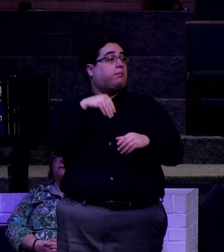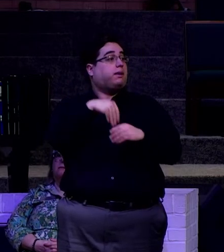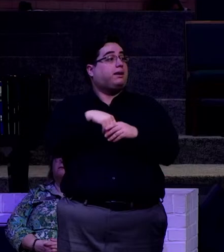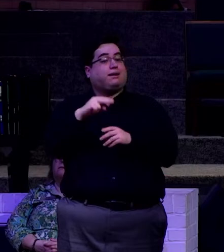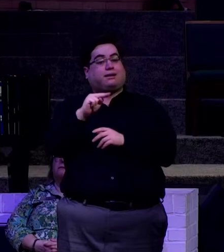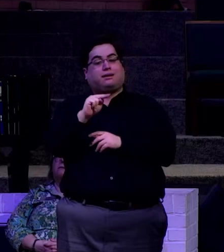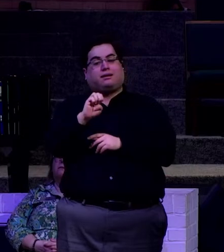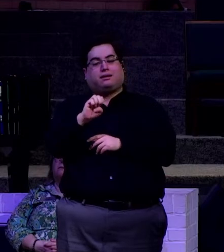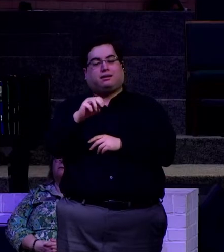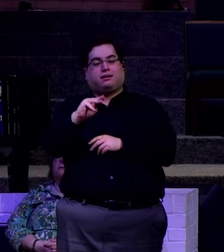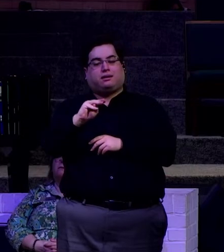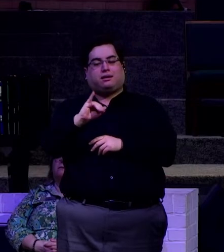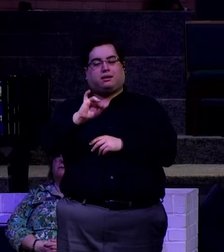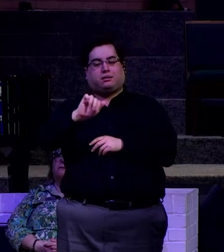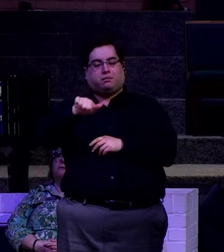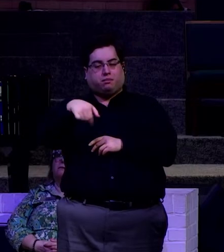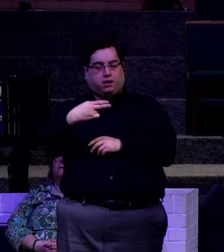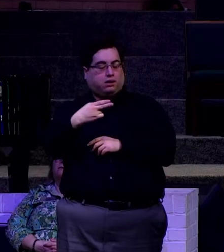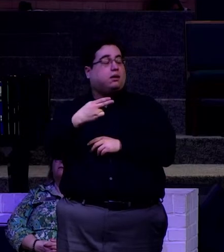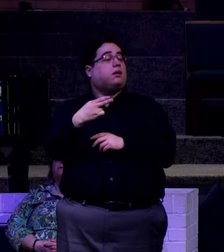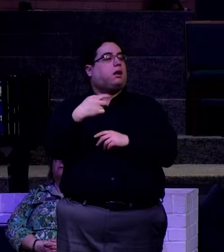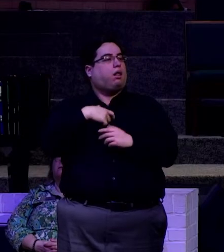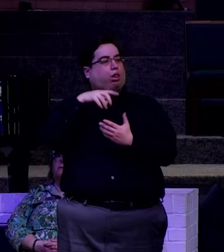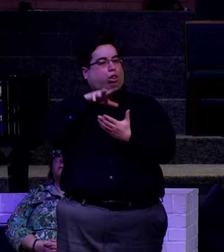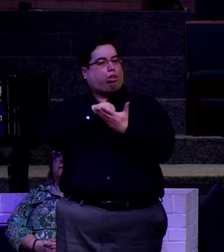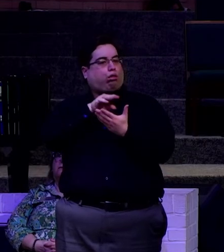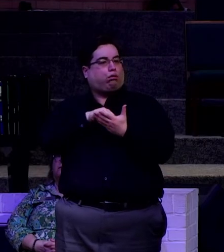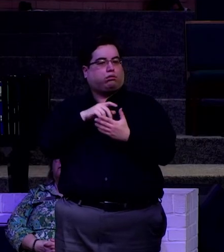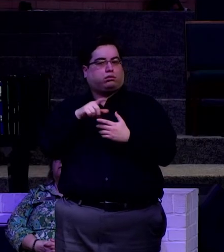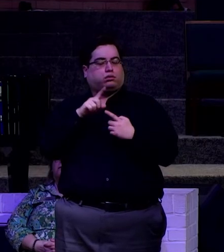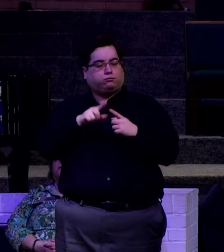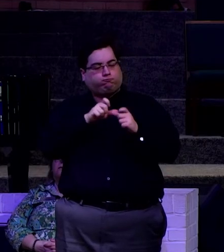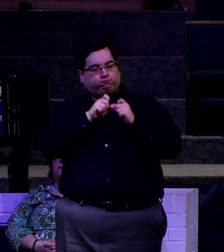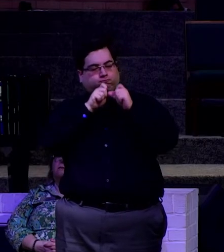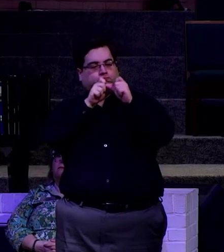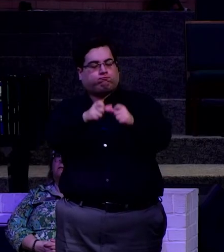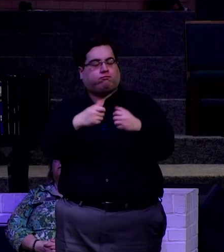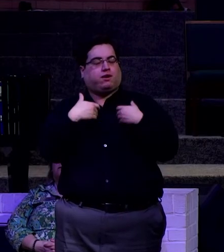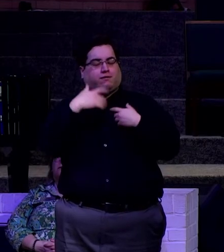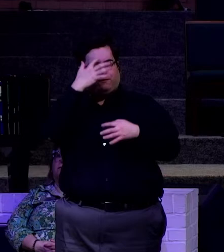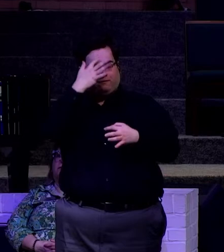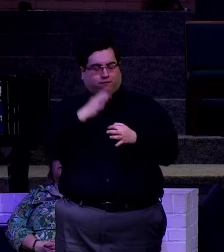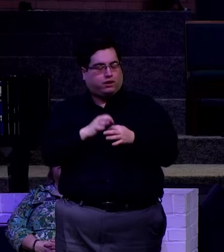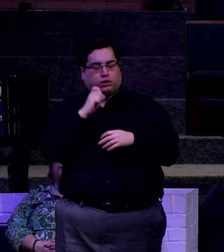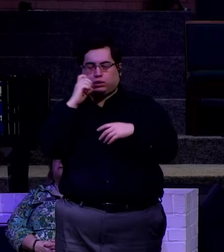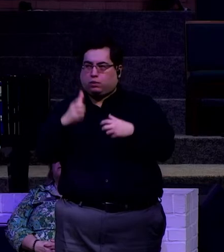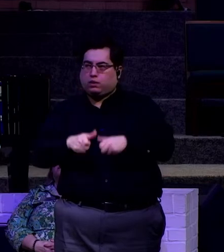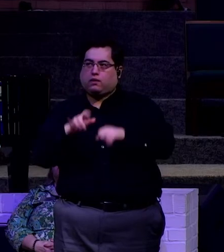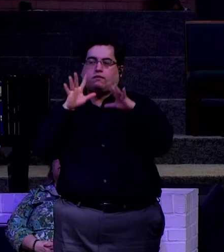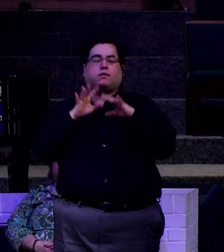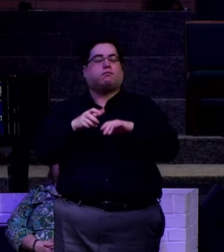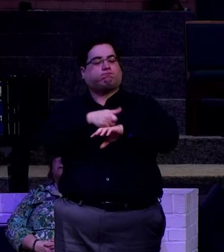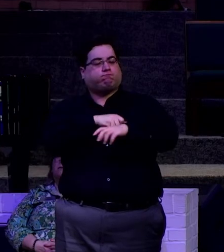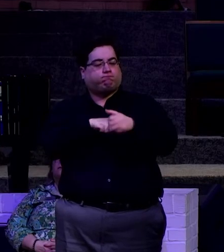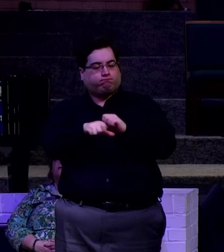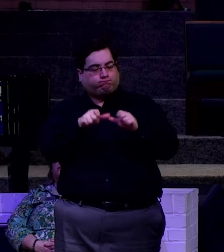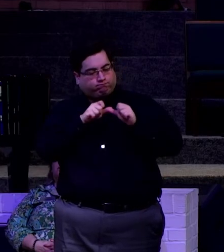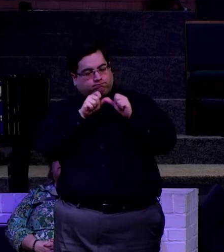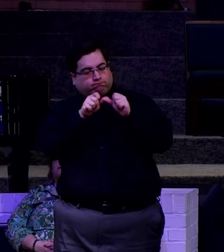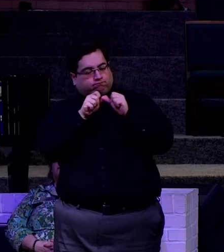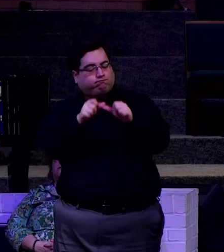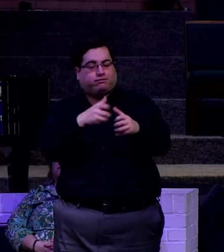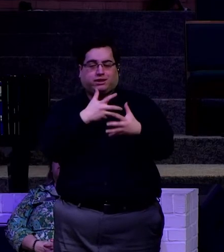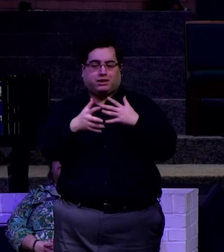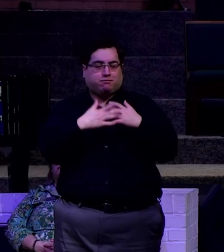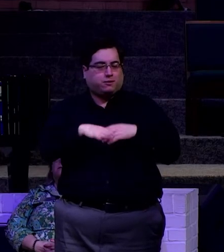4:6, I learned not to lose faith or give up. Instead, persevere in my work, even if I face